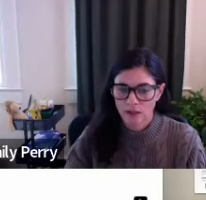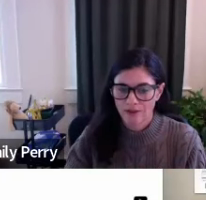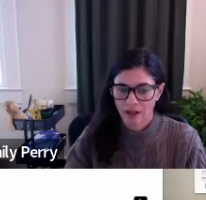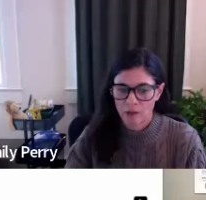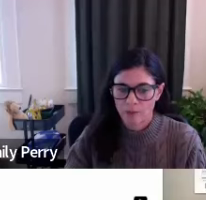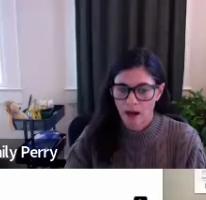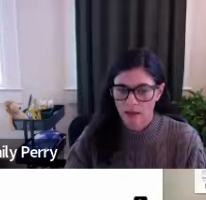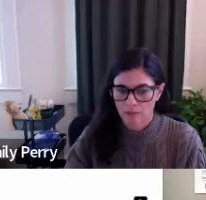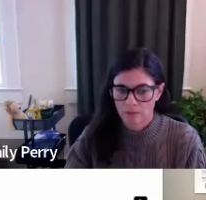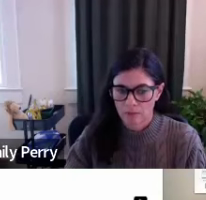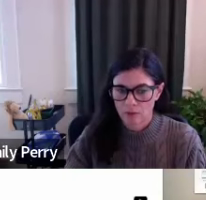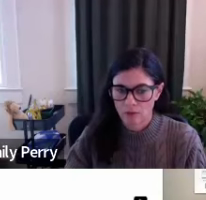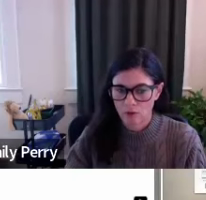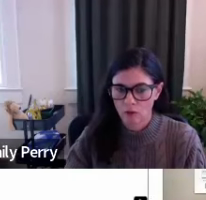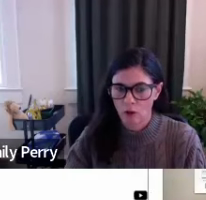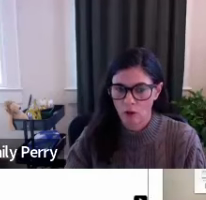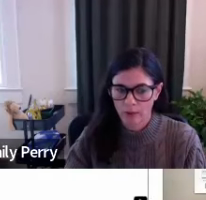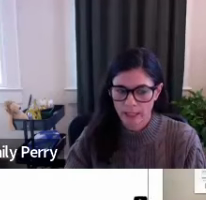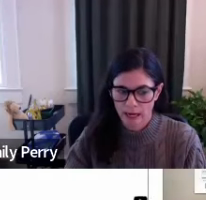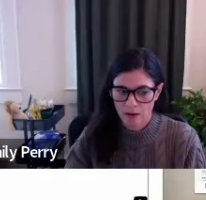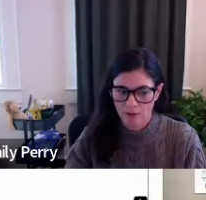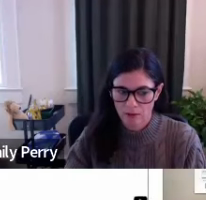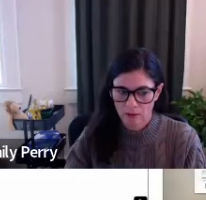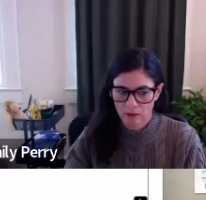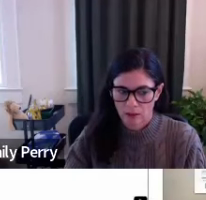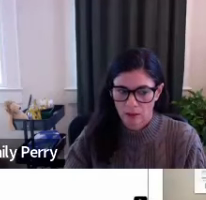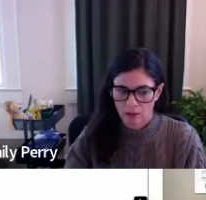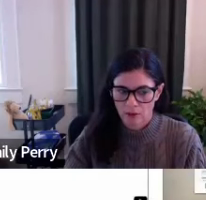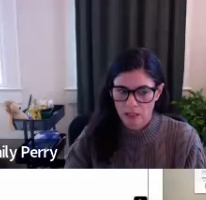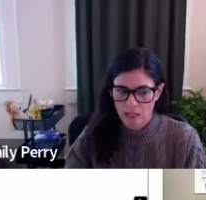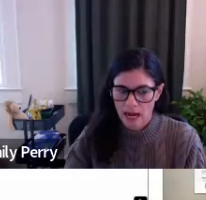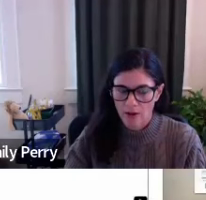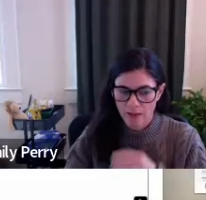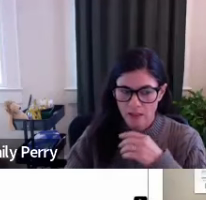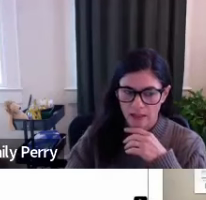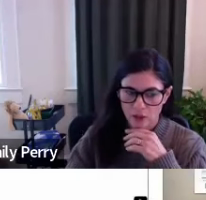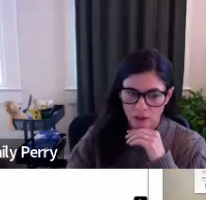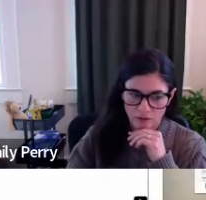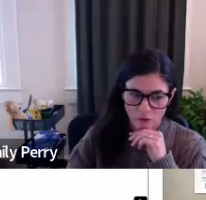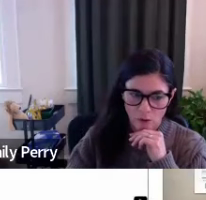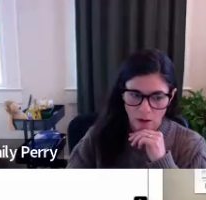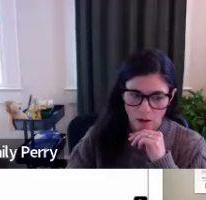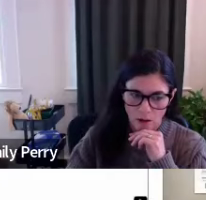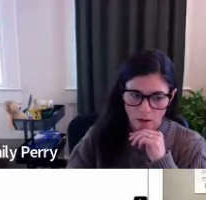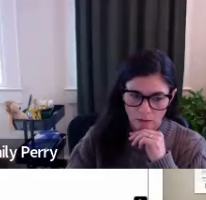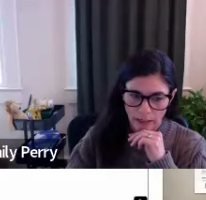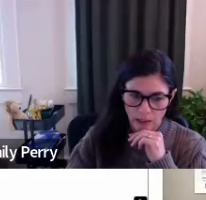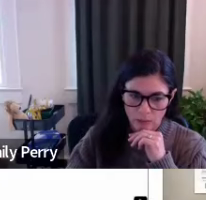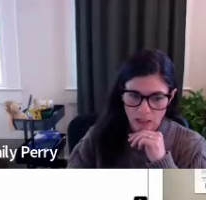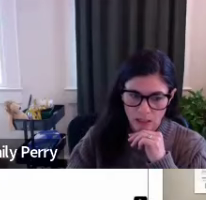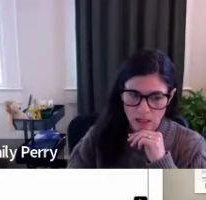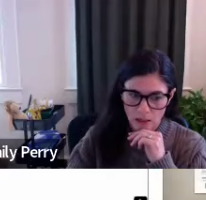and yours is at the very bottom. So if you scroll all the way down, you'll see now there's a section